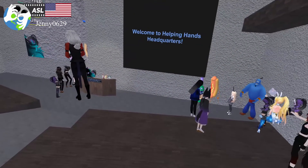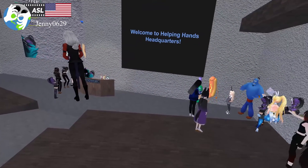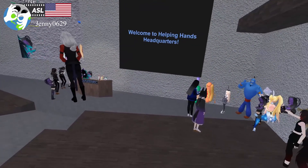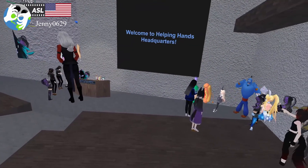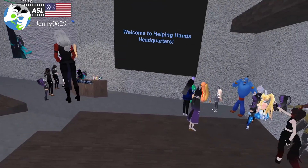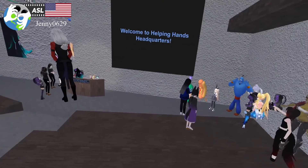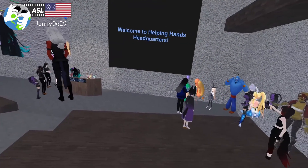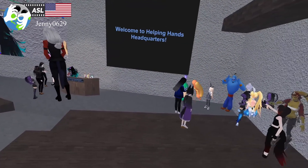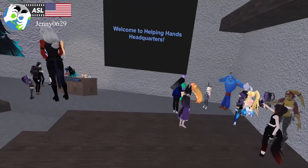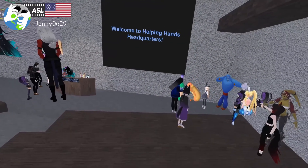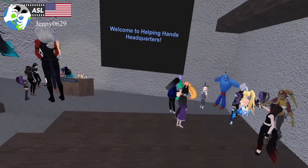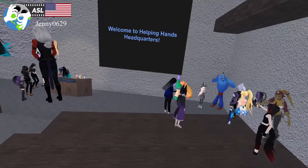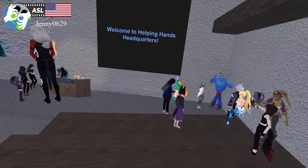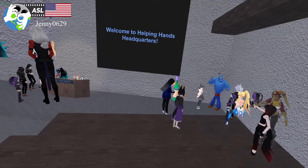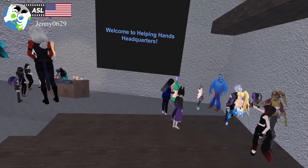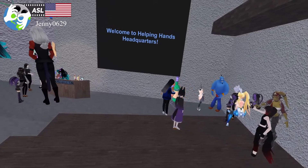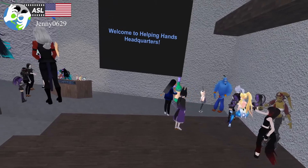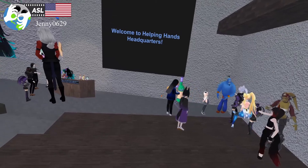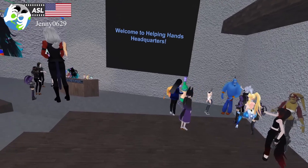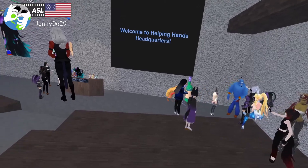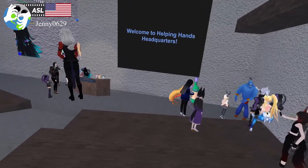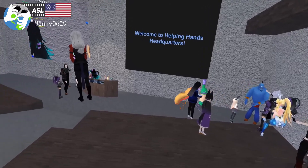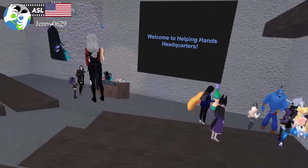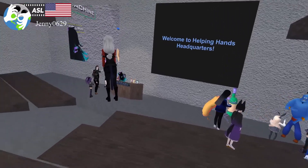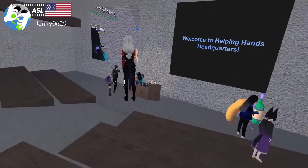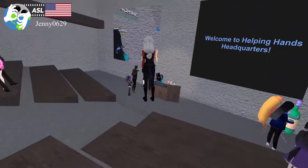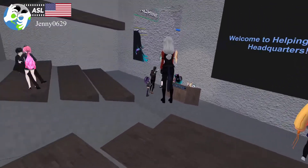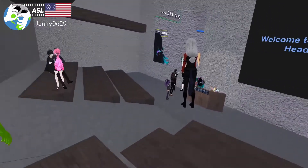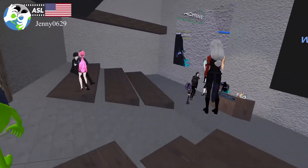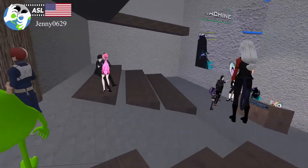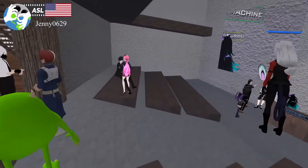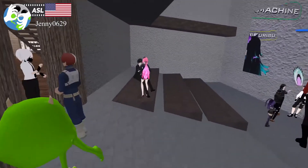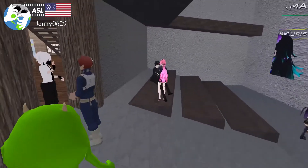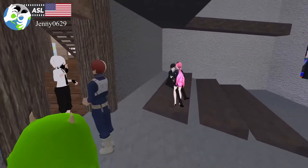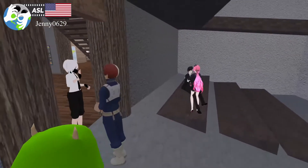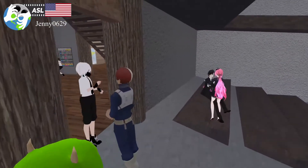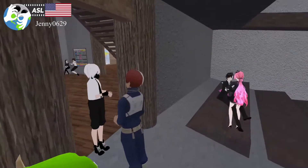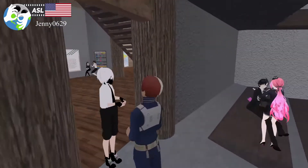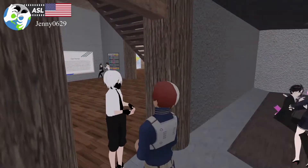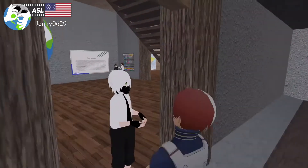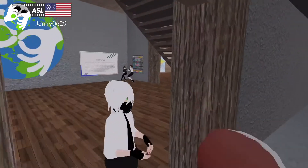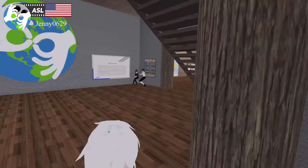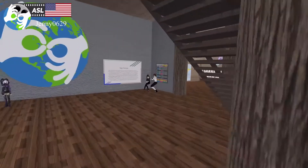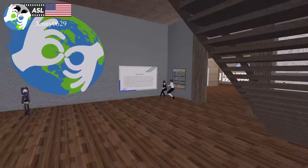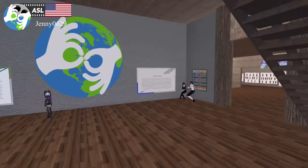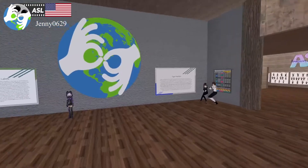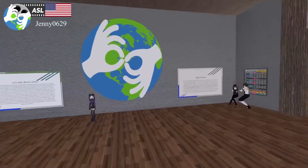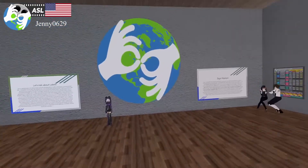I'm lagging like crazy. I'm gonna be like, Little bro. Hello. The big where's bro, the right? Hello.